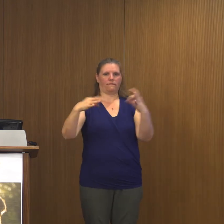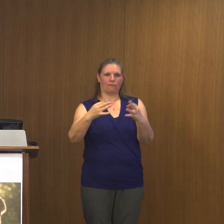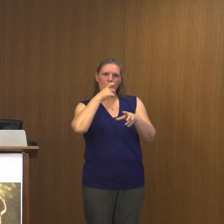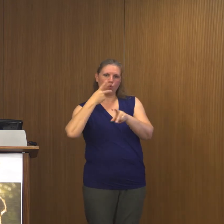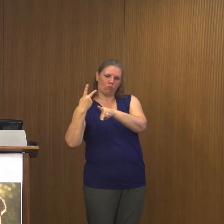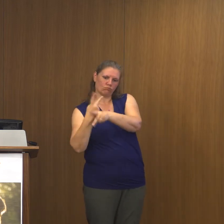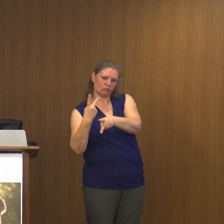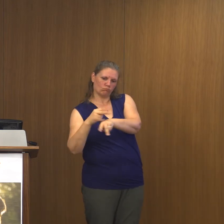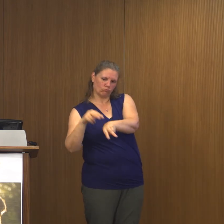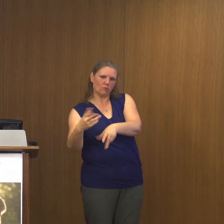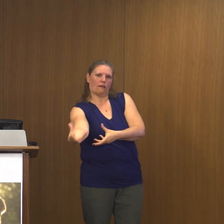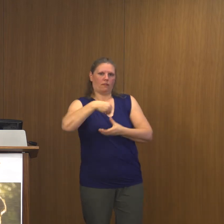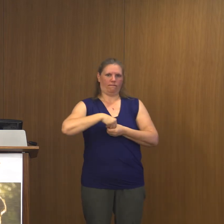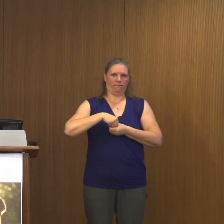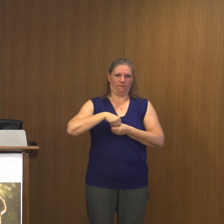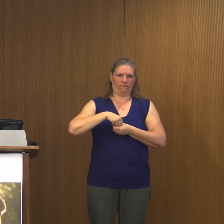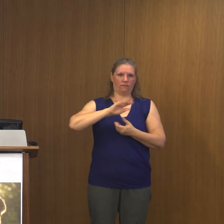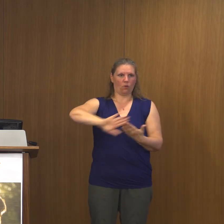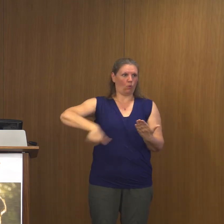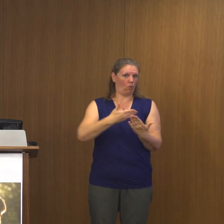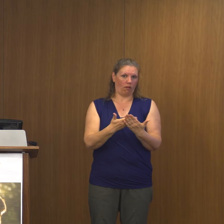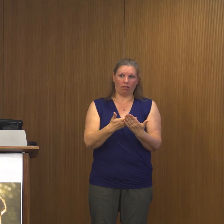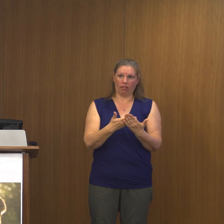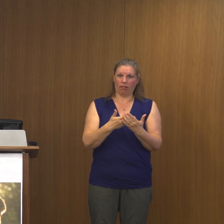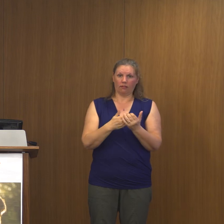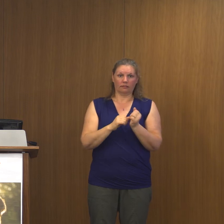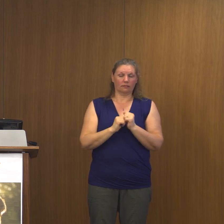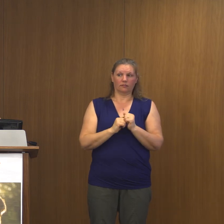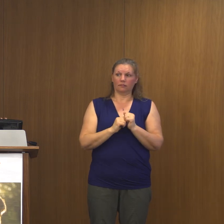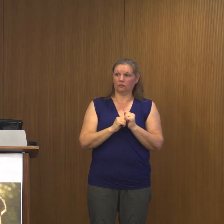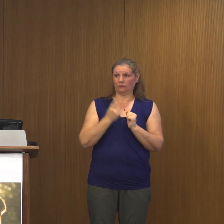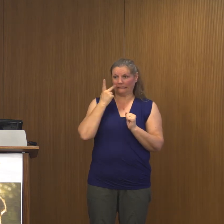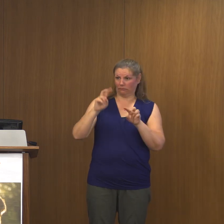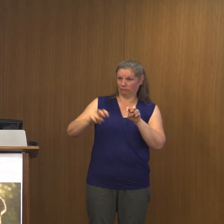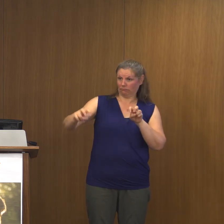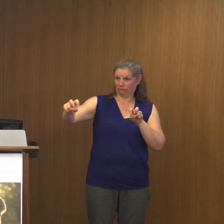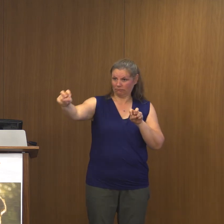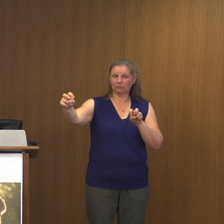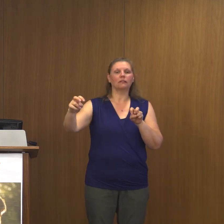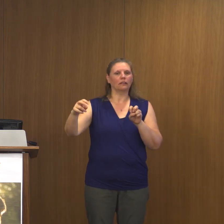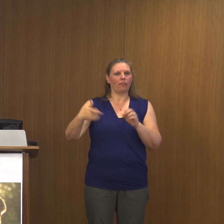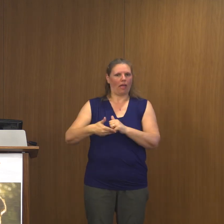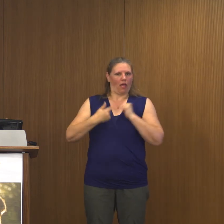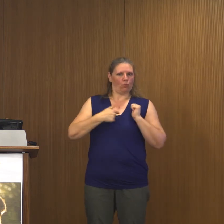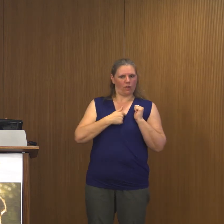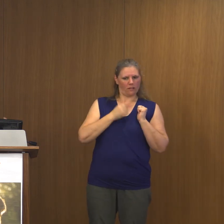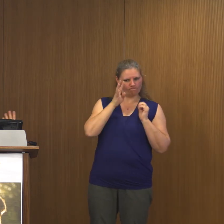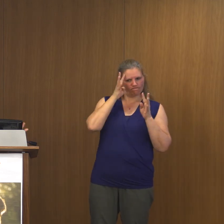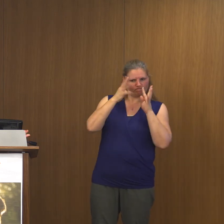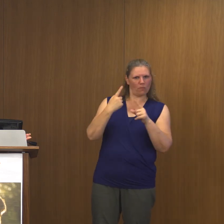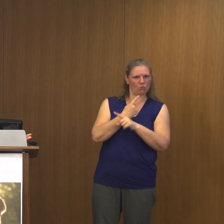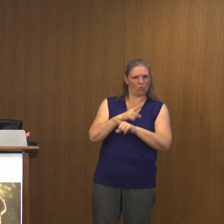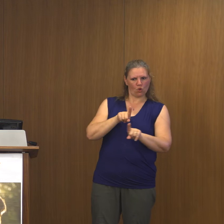part of the research program. So they really sit with us, just like they're sitting here, to develop the important research questions, to identify